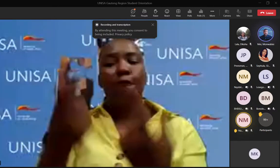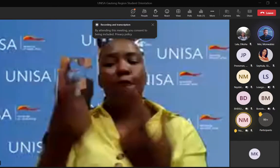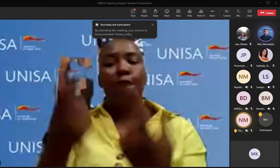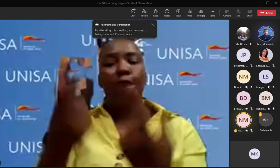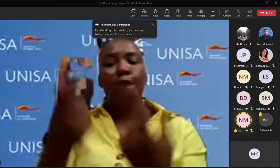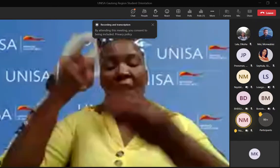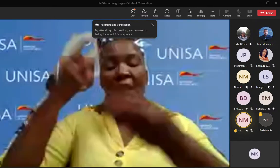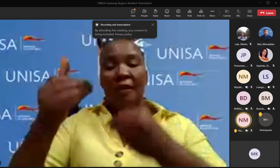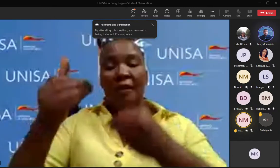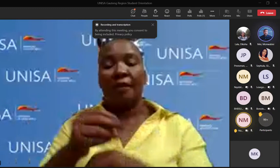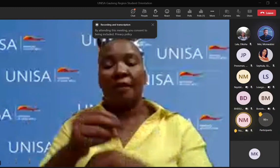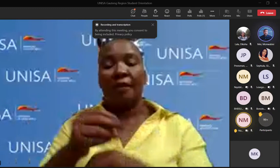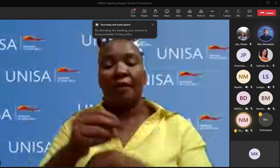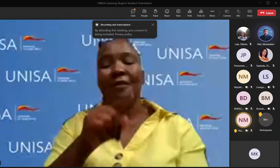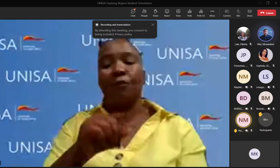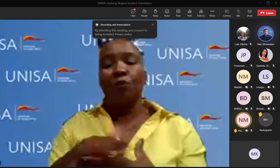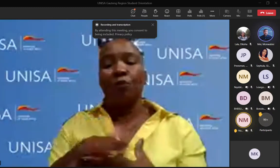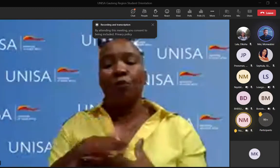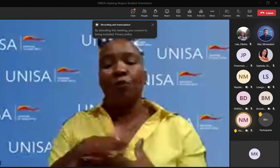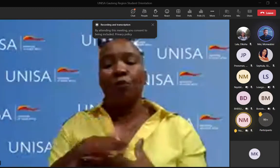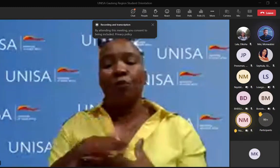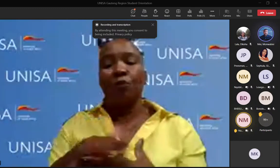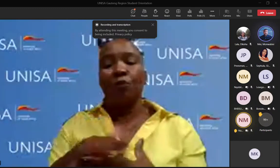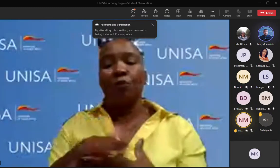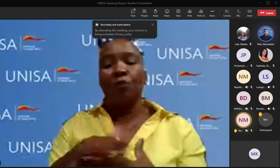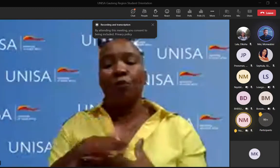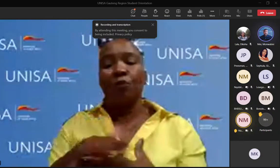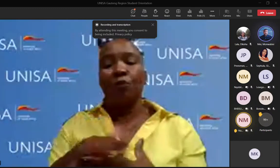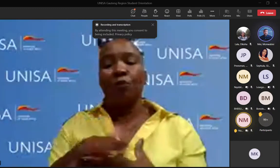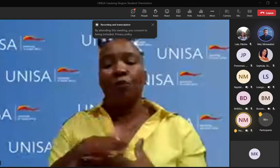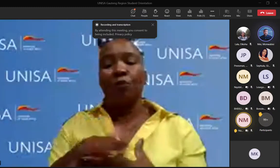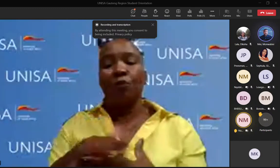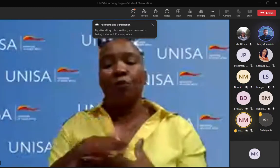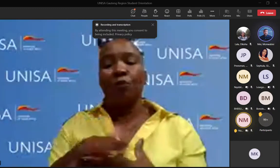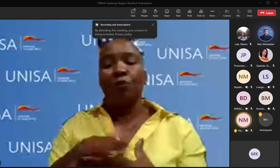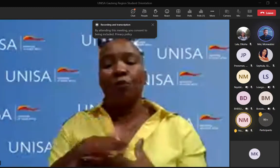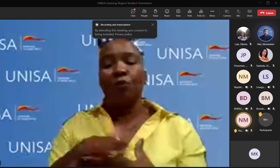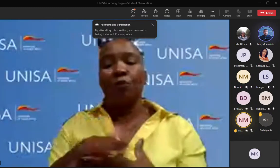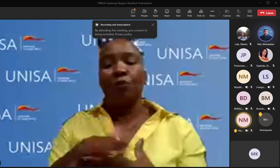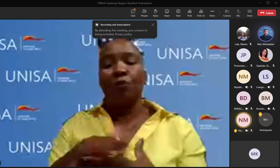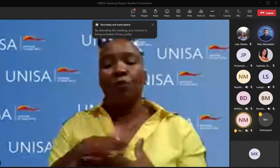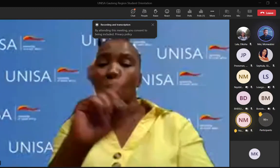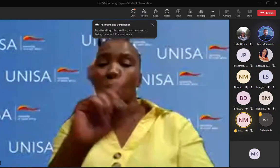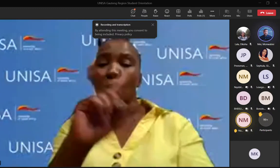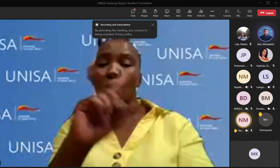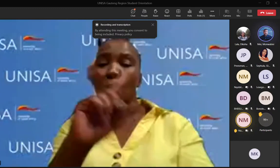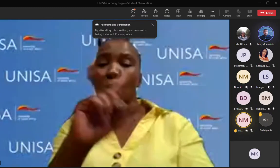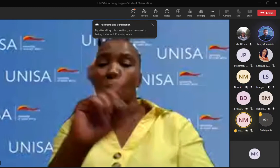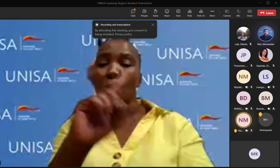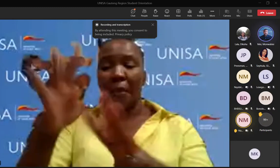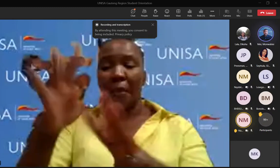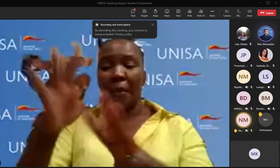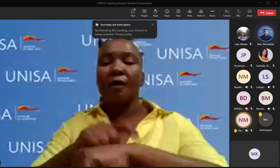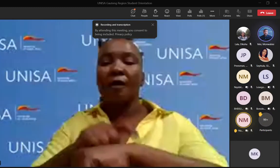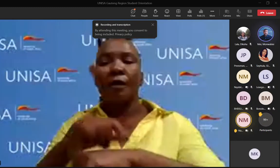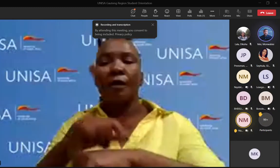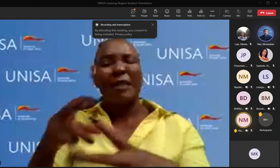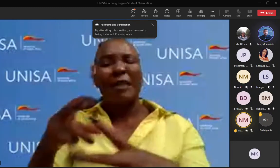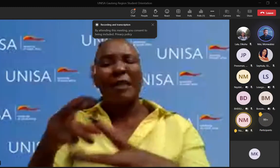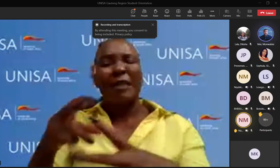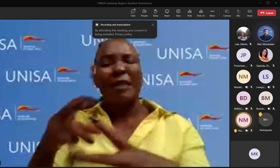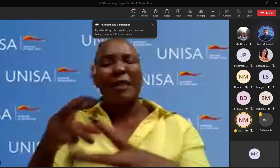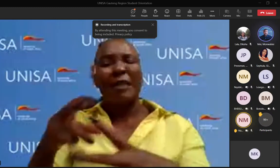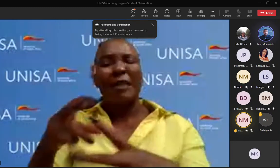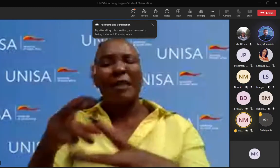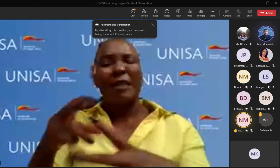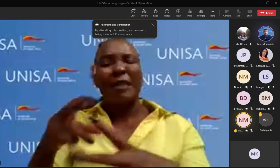obviously we we are expecting questions that are relevant to what she does because now at the moment it's difficult to answer what Melody is